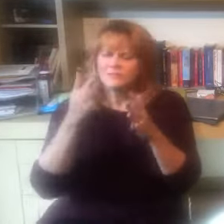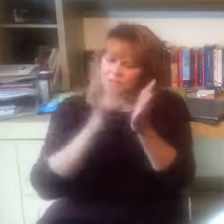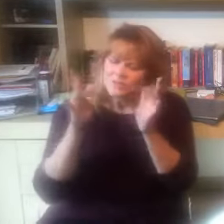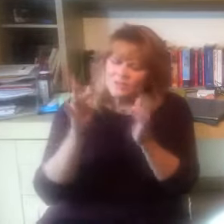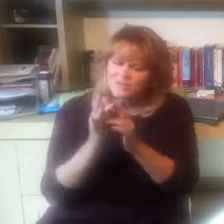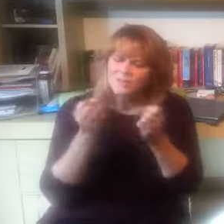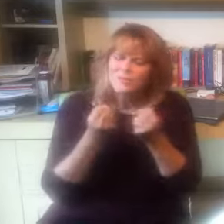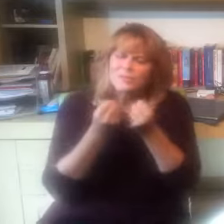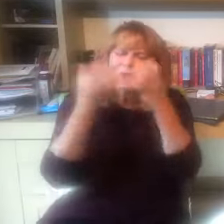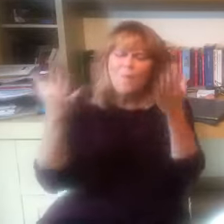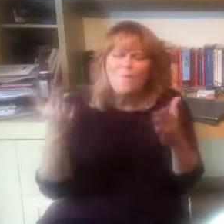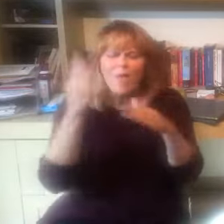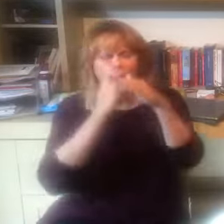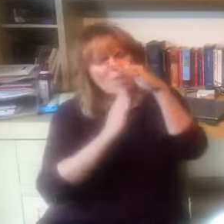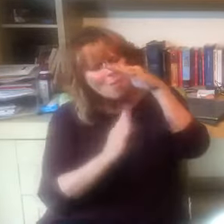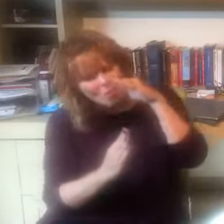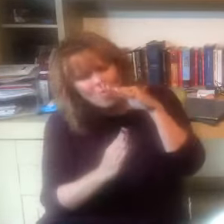the humility that he had.